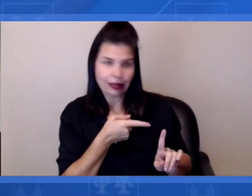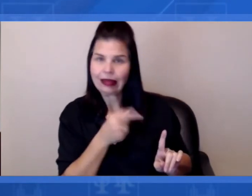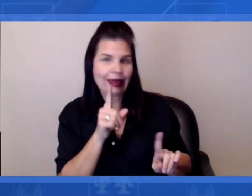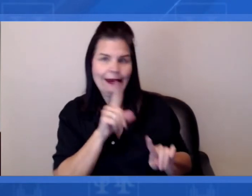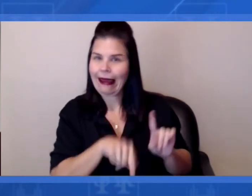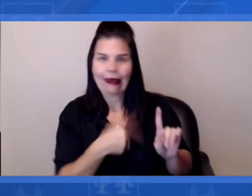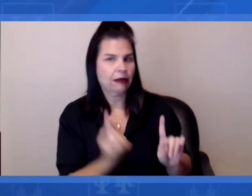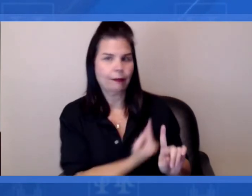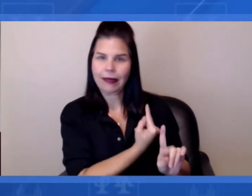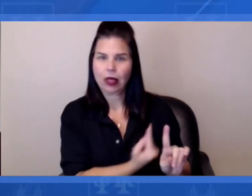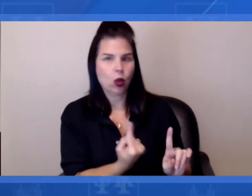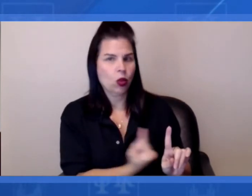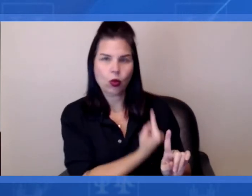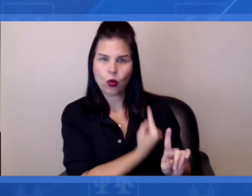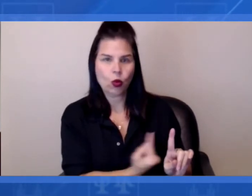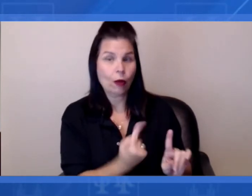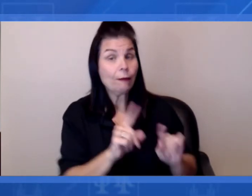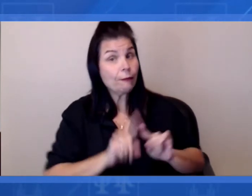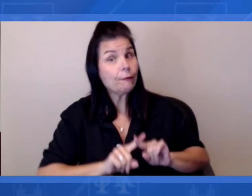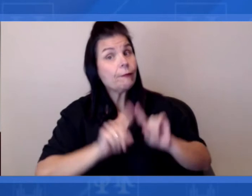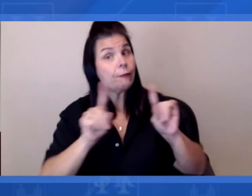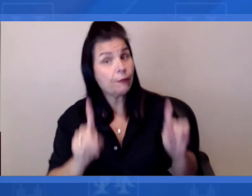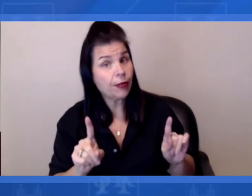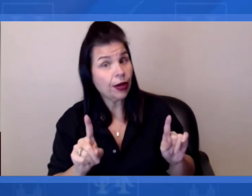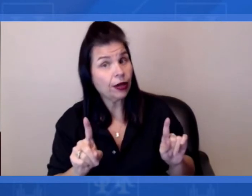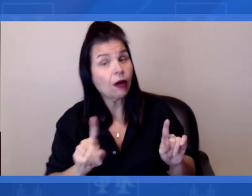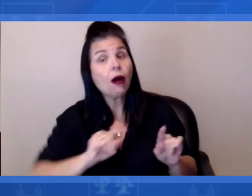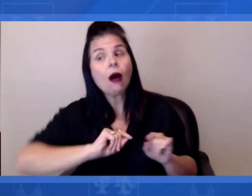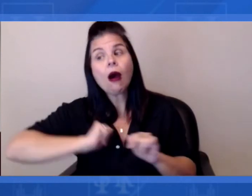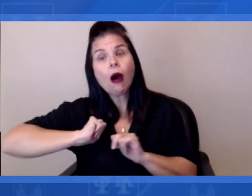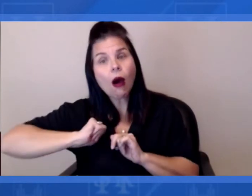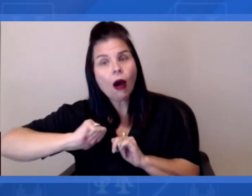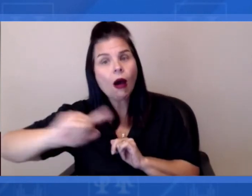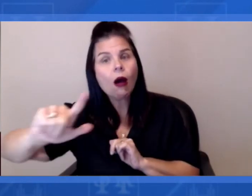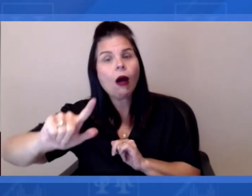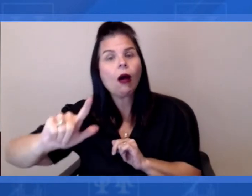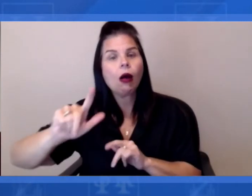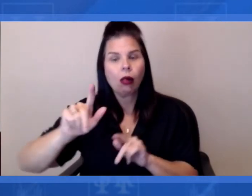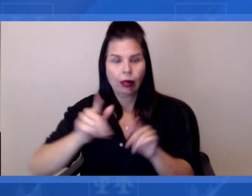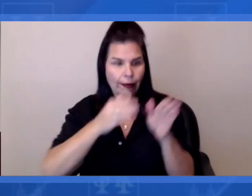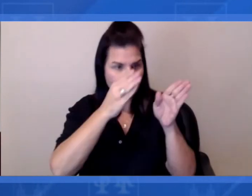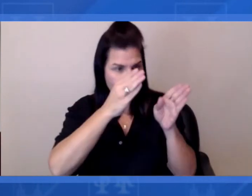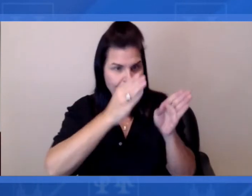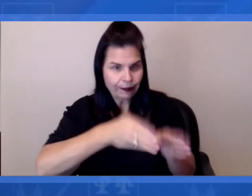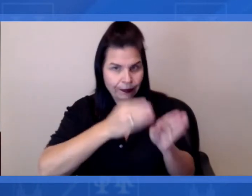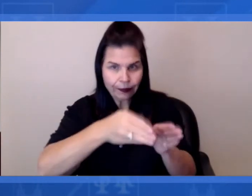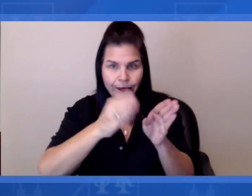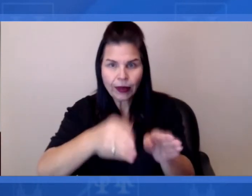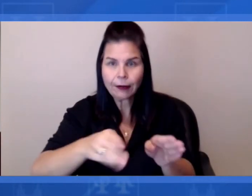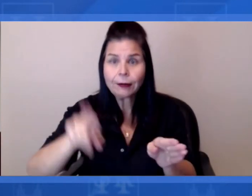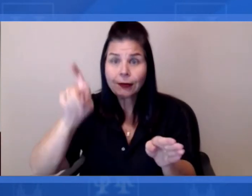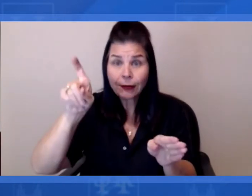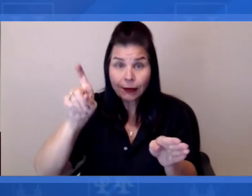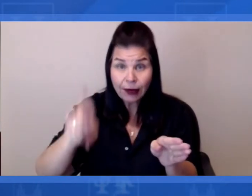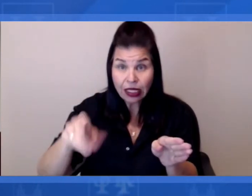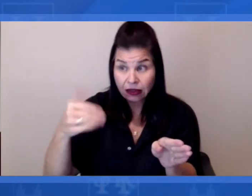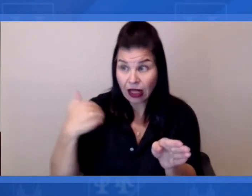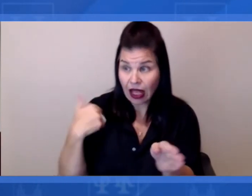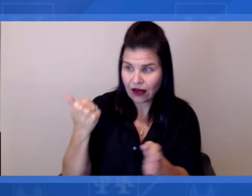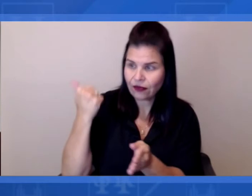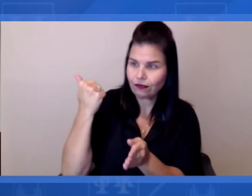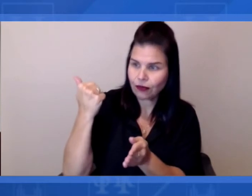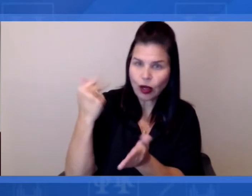unattended, but all passengers who have this designation must have an authorized